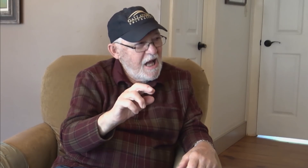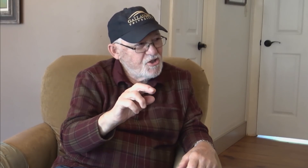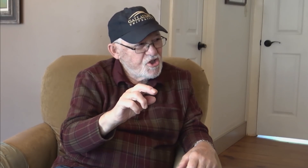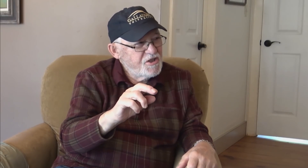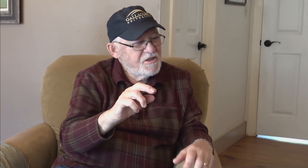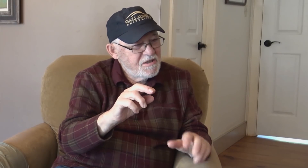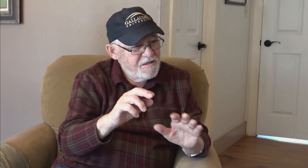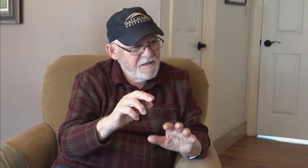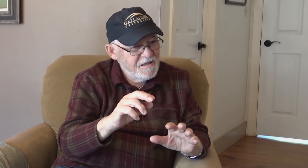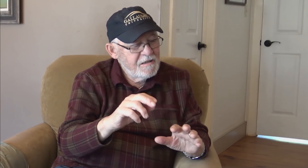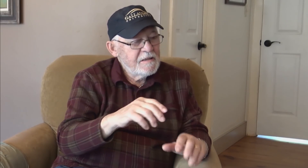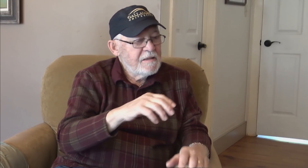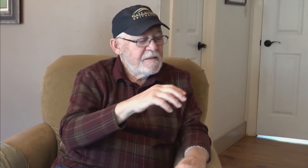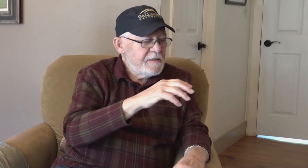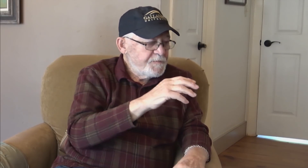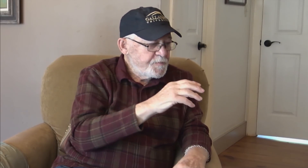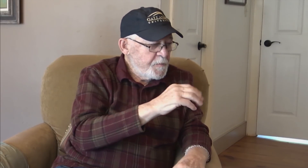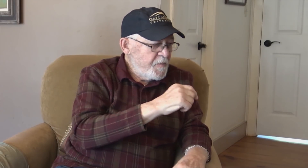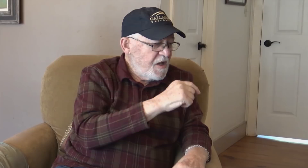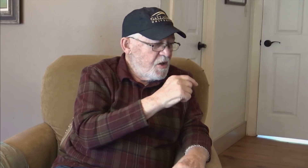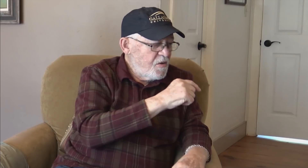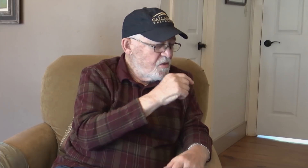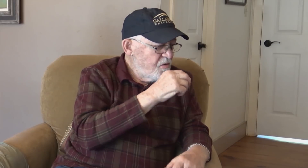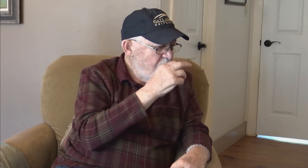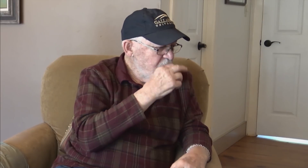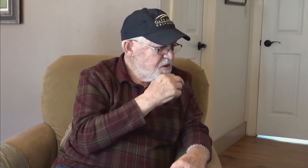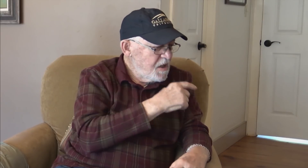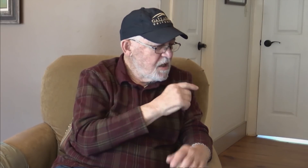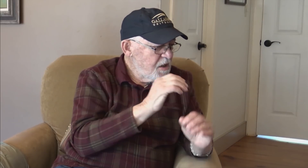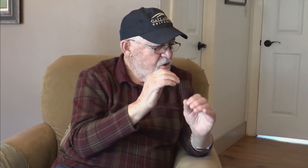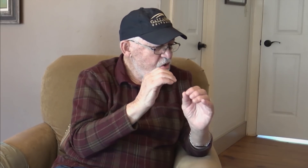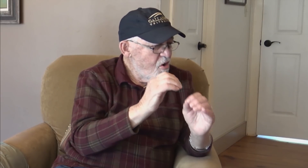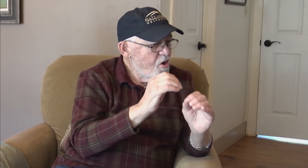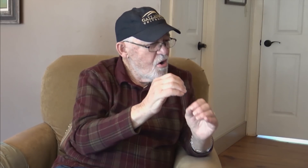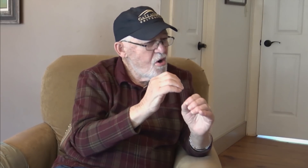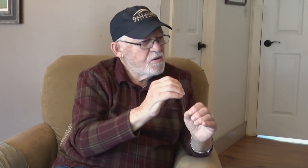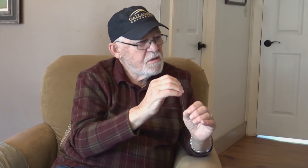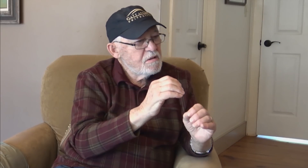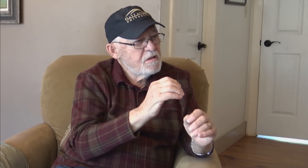I worked with public relations and media.